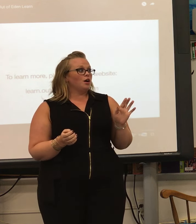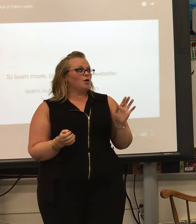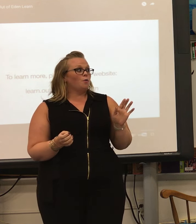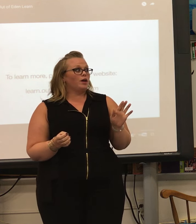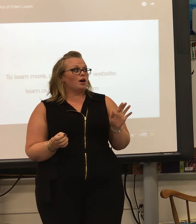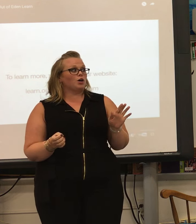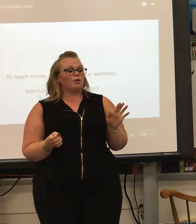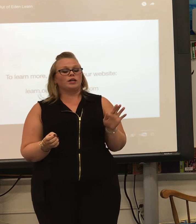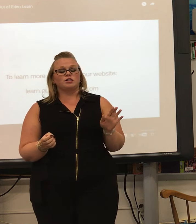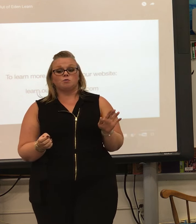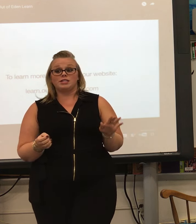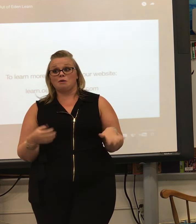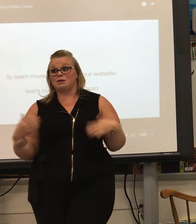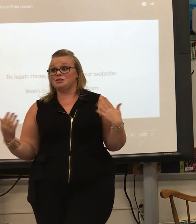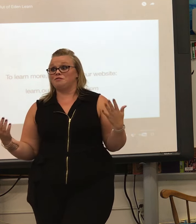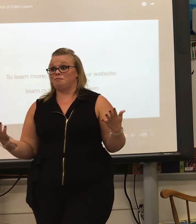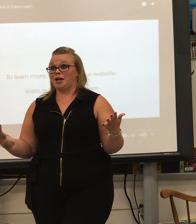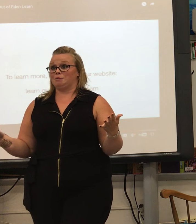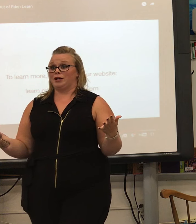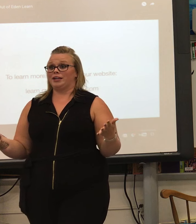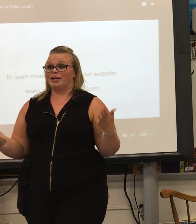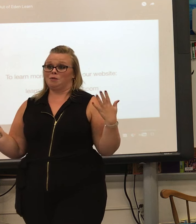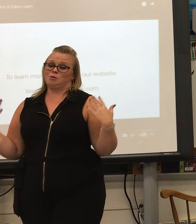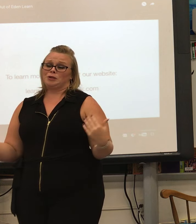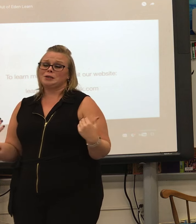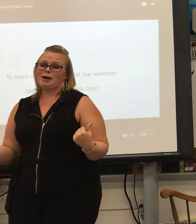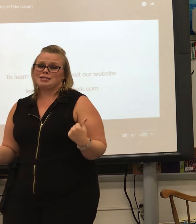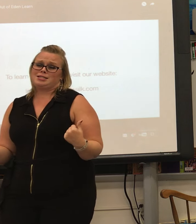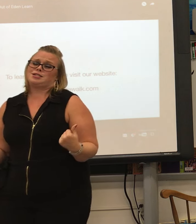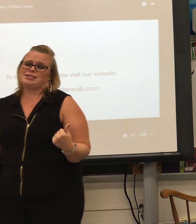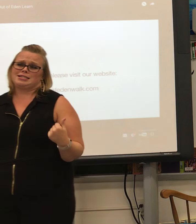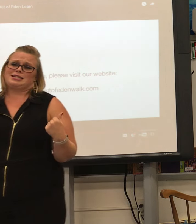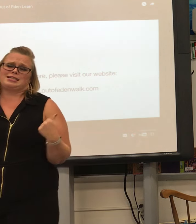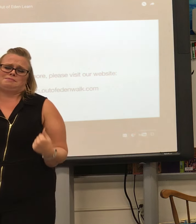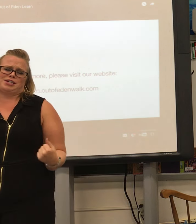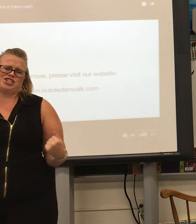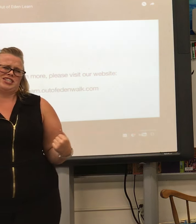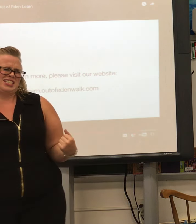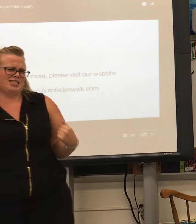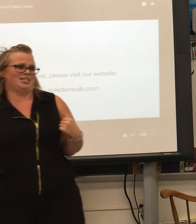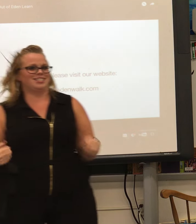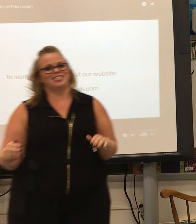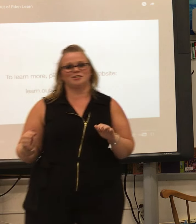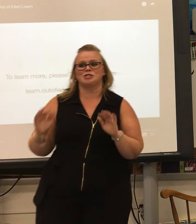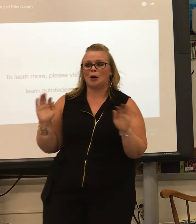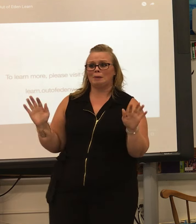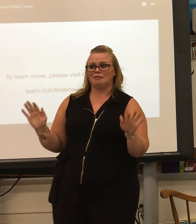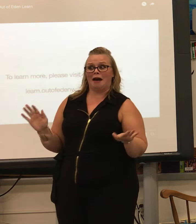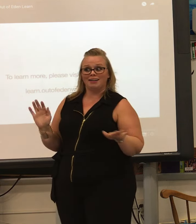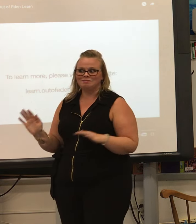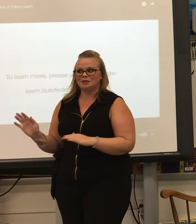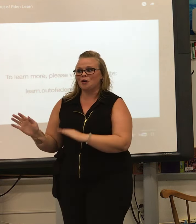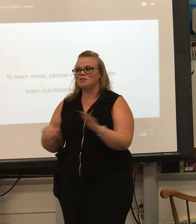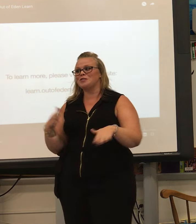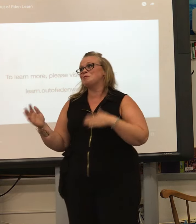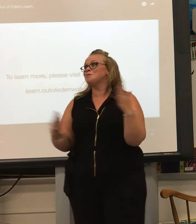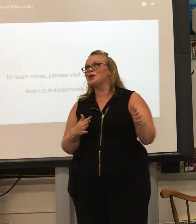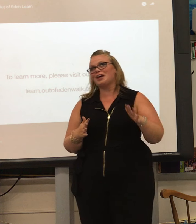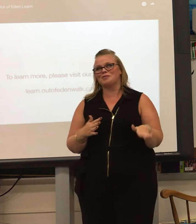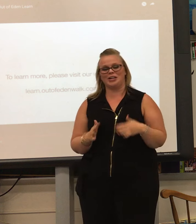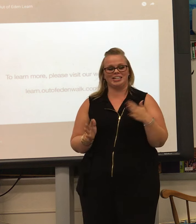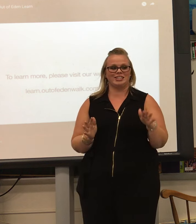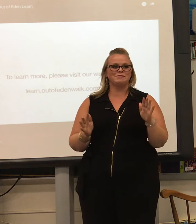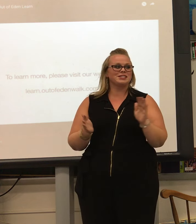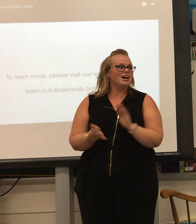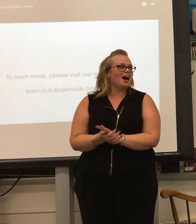This year we are going, today we went to the library and I'm a really bad teacher and didn't take any pictures. So sorry about that, but hopefully there'll be